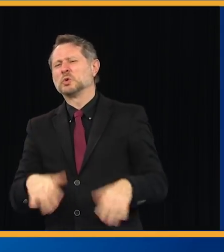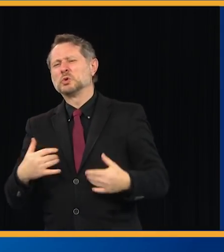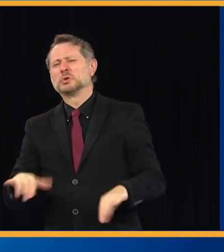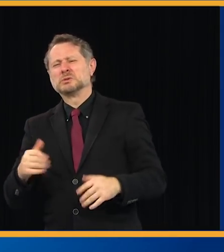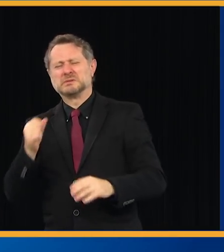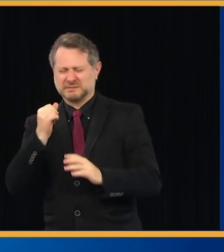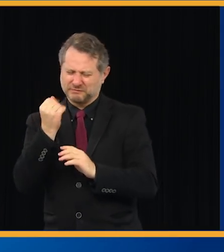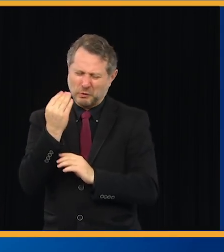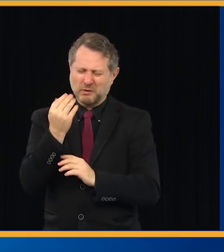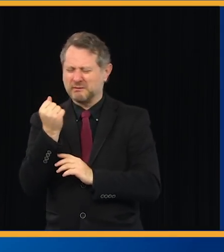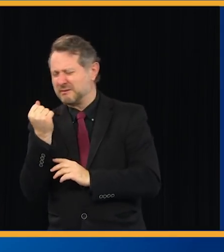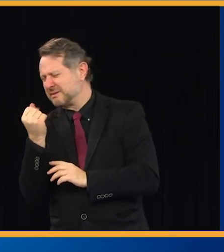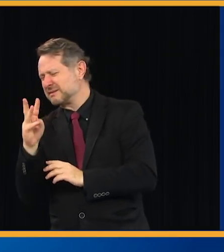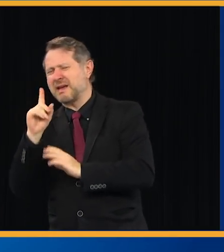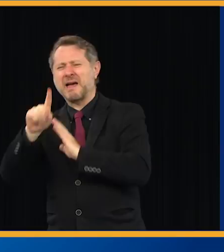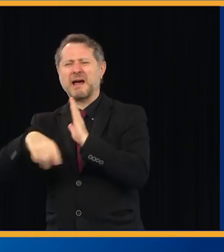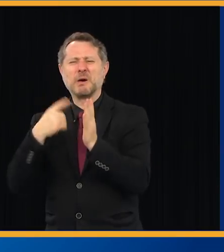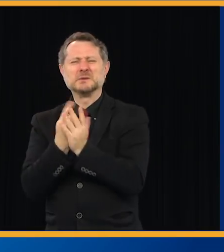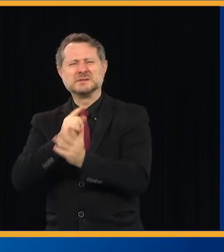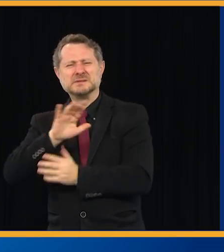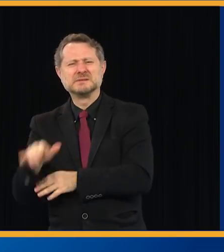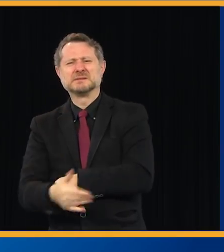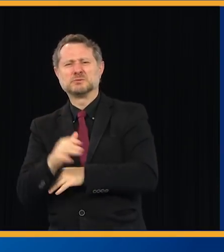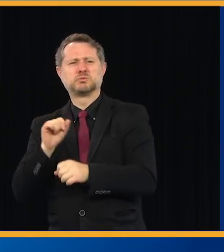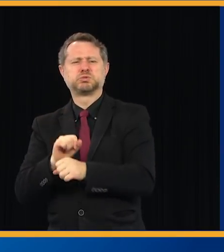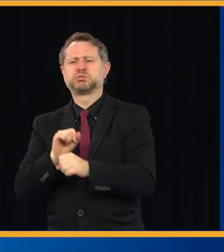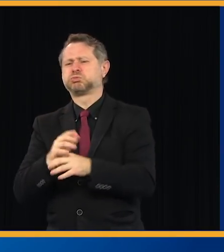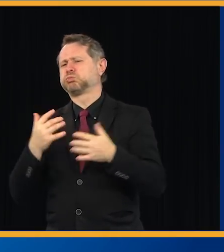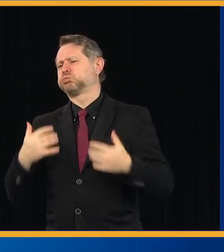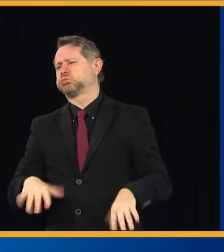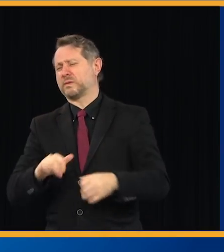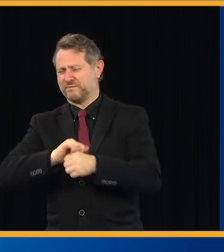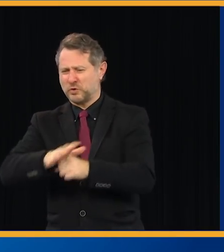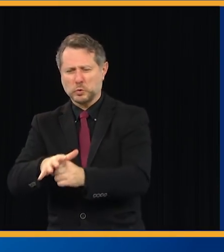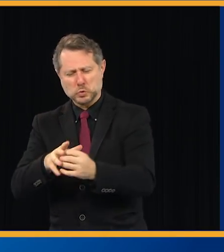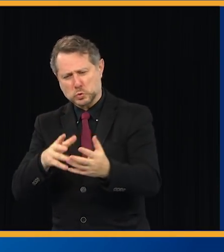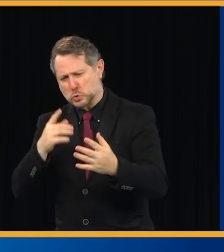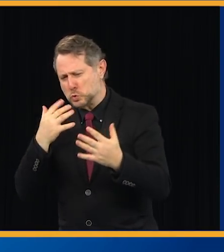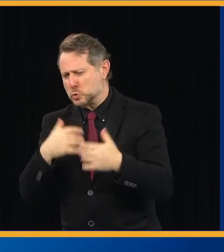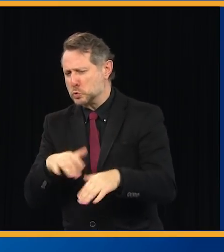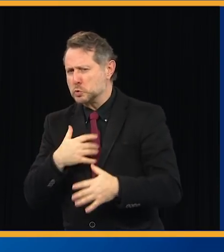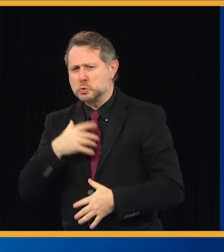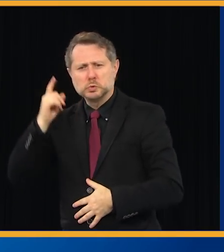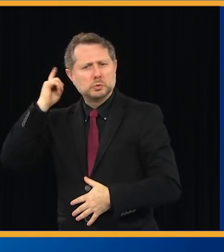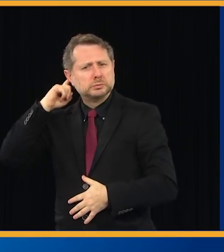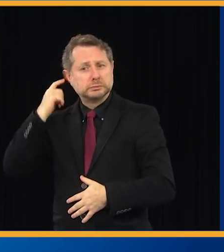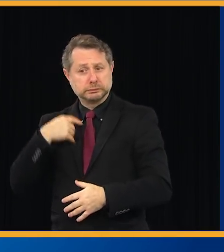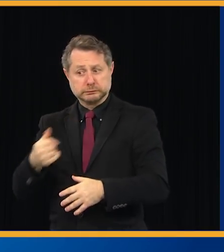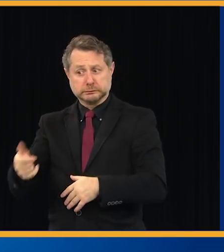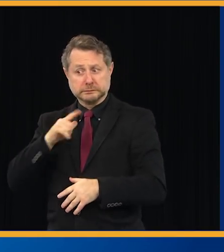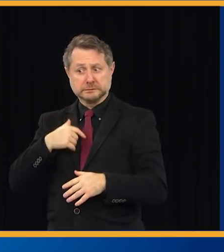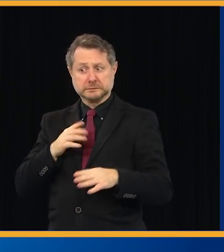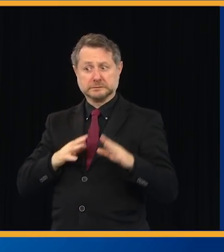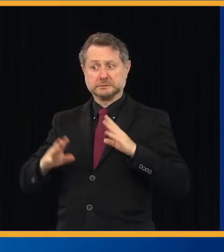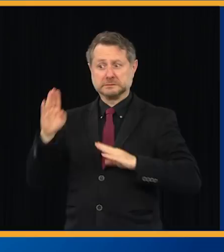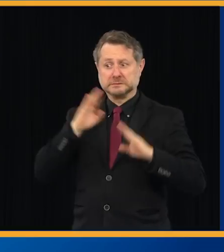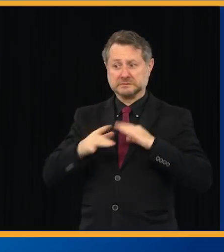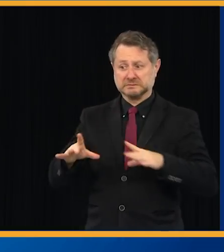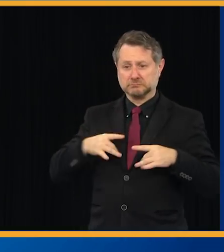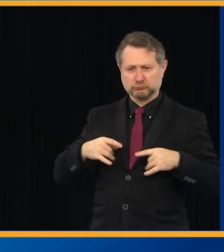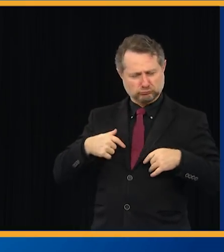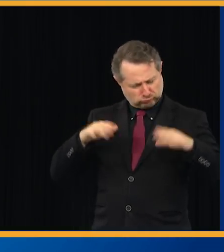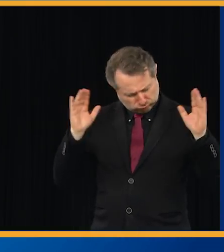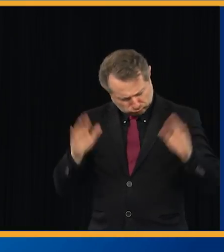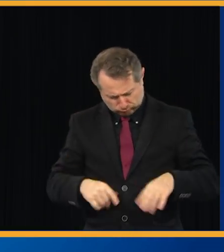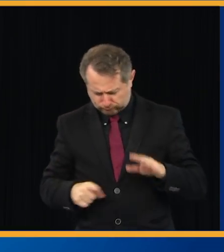fear of infection, but they just kept rising to the occasion. And that's why New